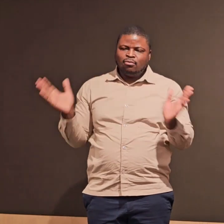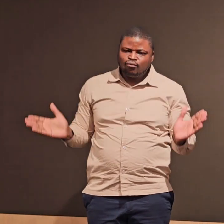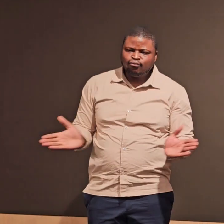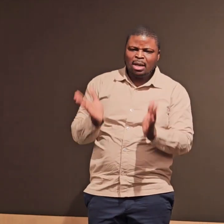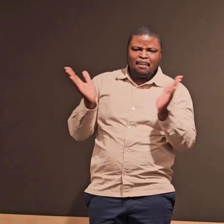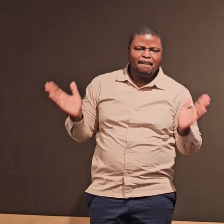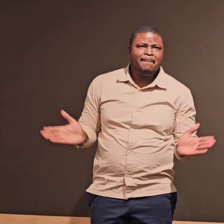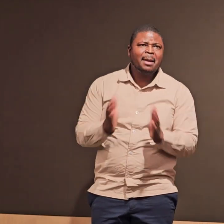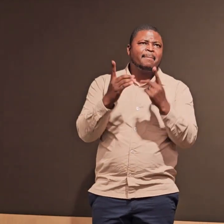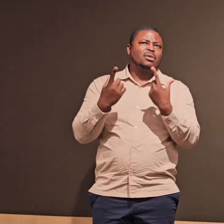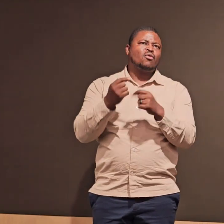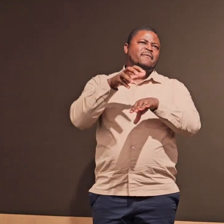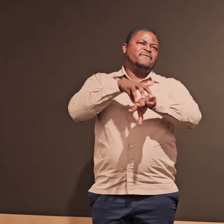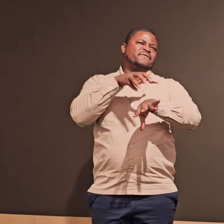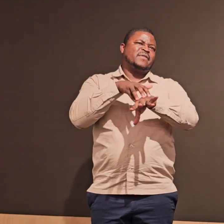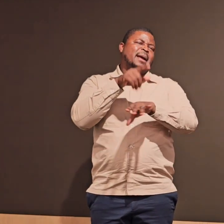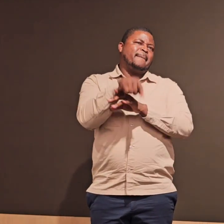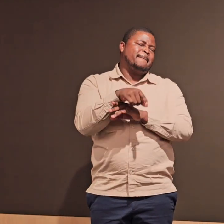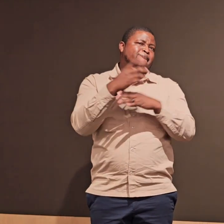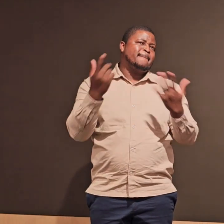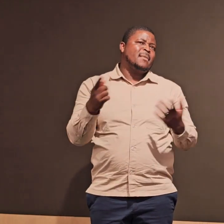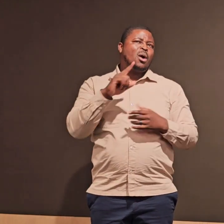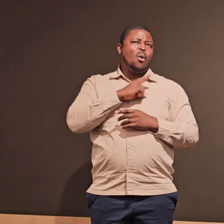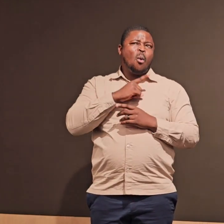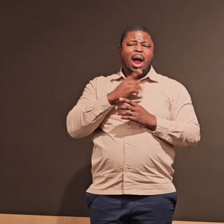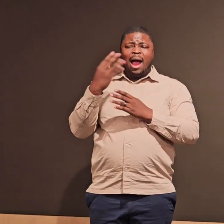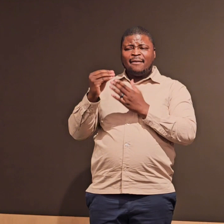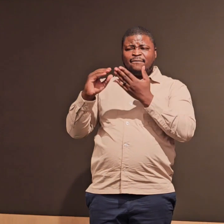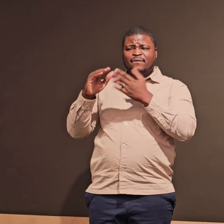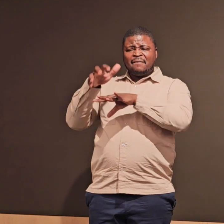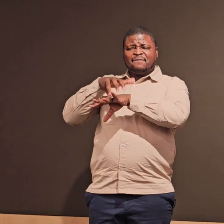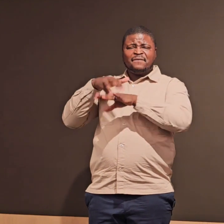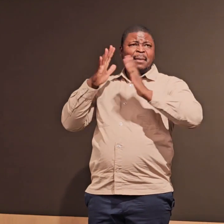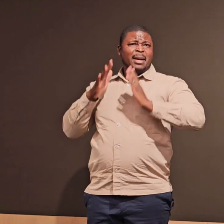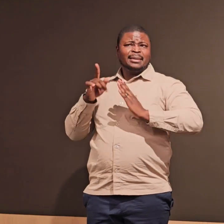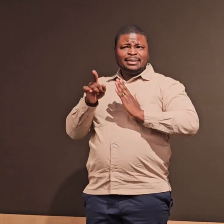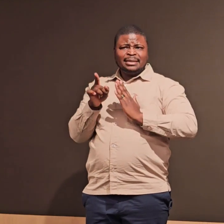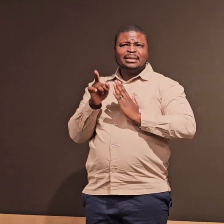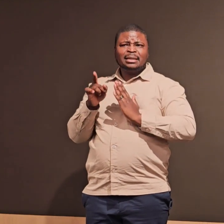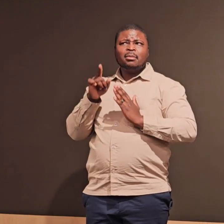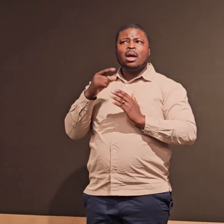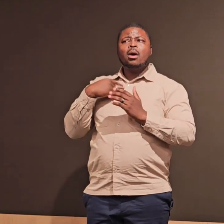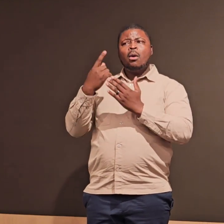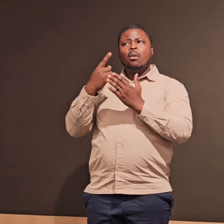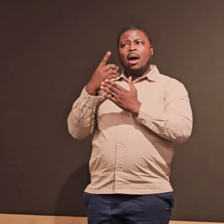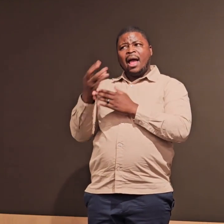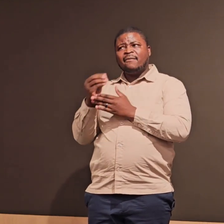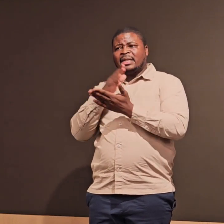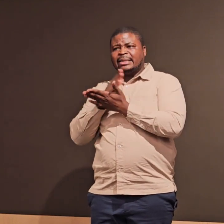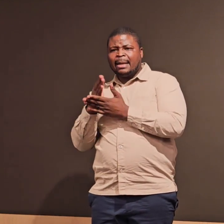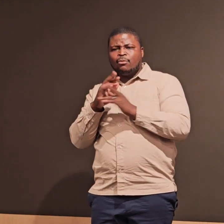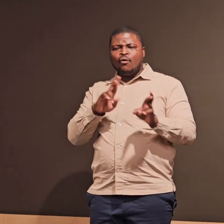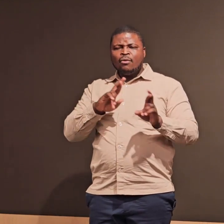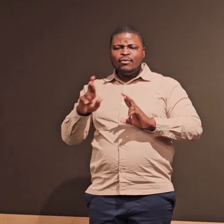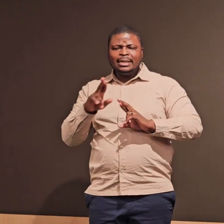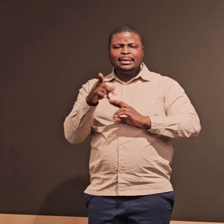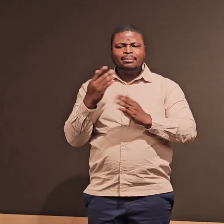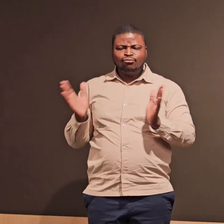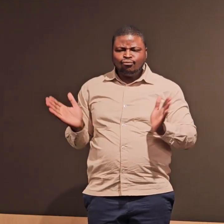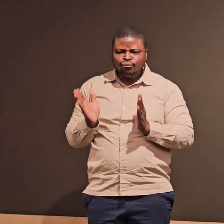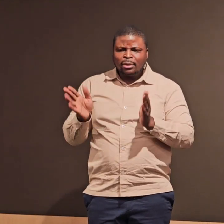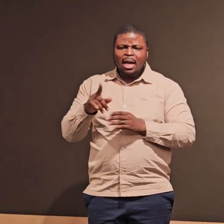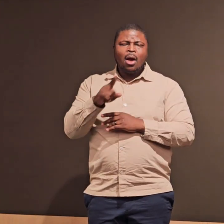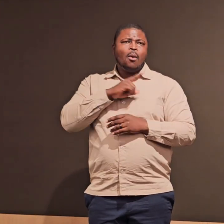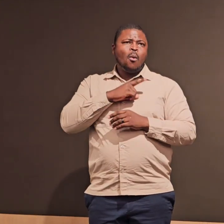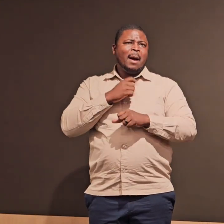and some communities that stay there. That we know that there are substances that are available, readily available there, because it's the areas that produce